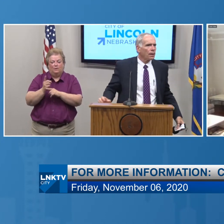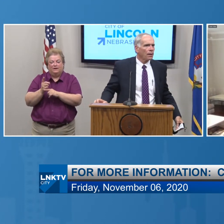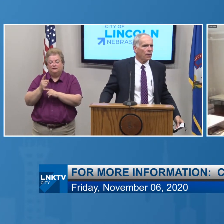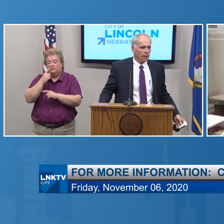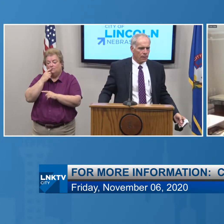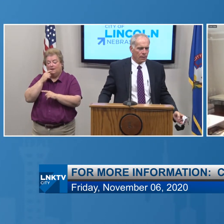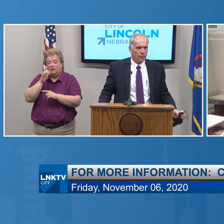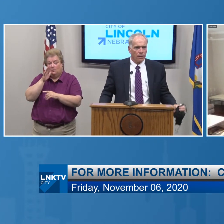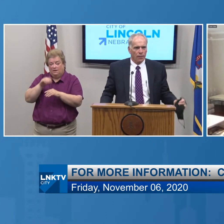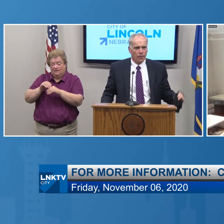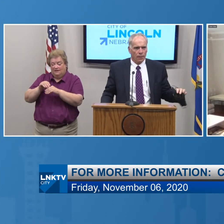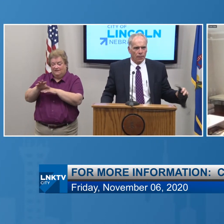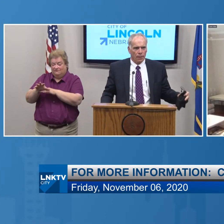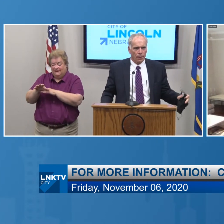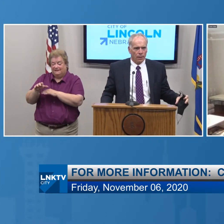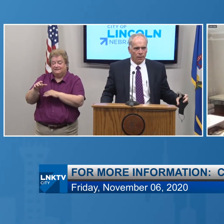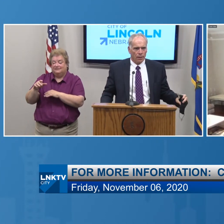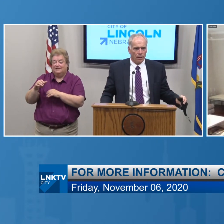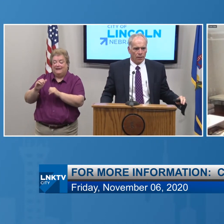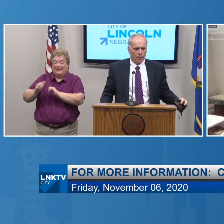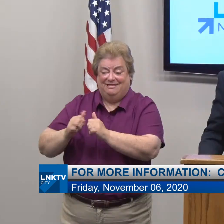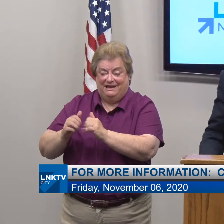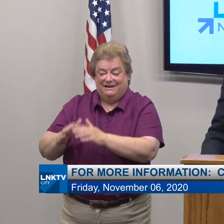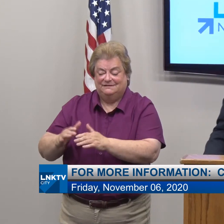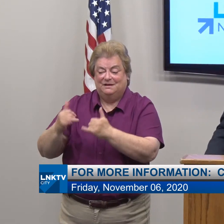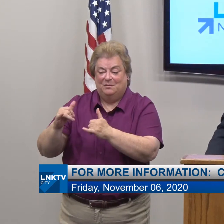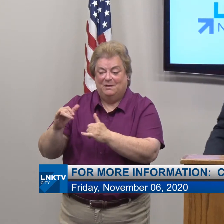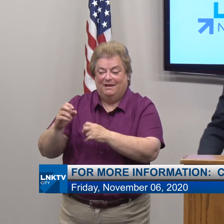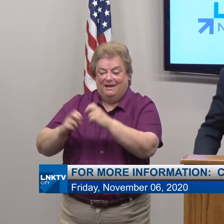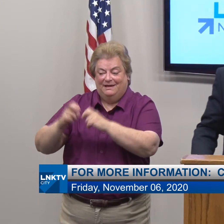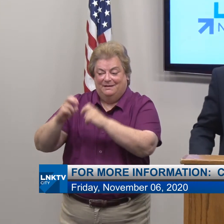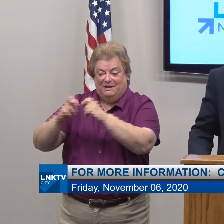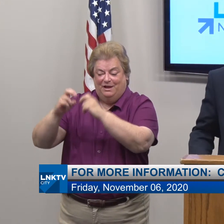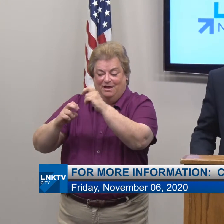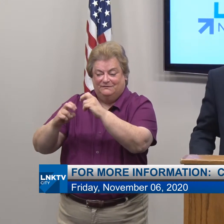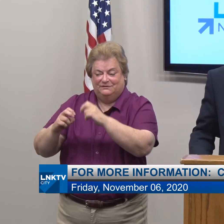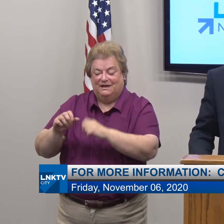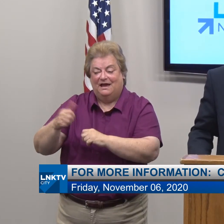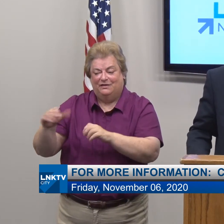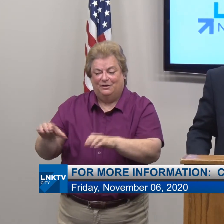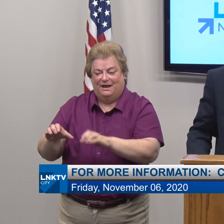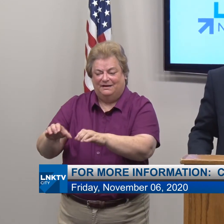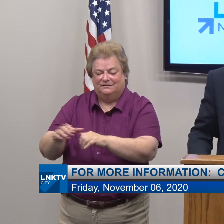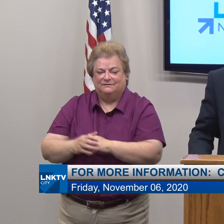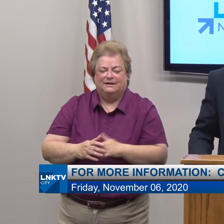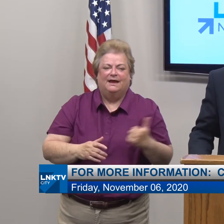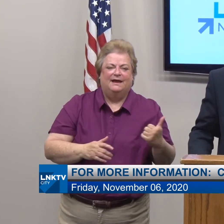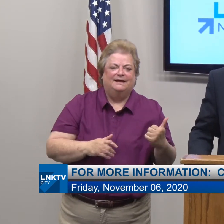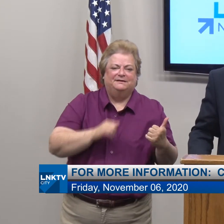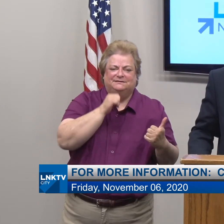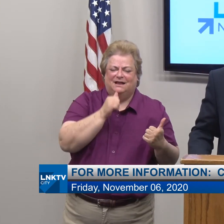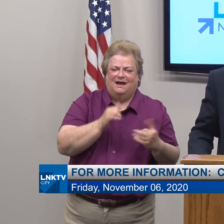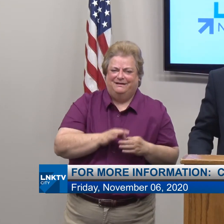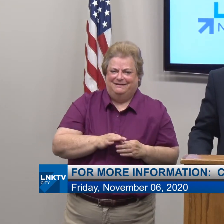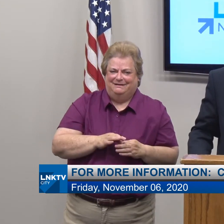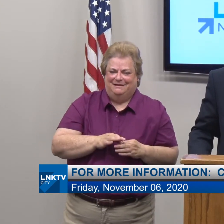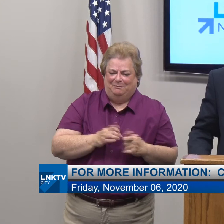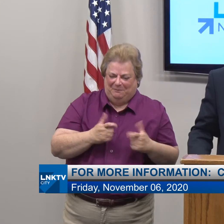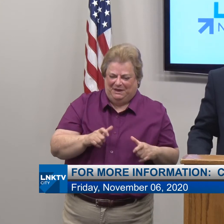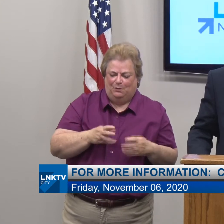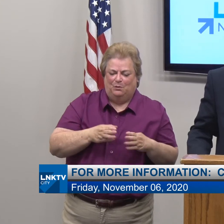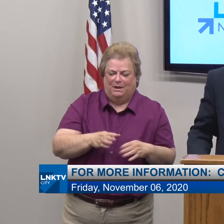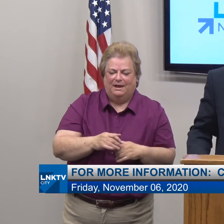affect athletics, playoffs, and other activities? Not in a sensitive way. We are